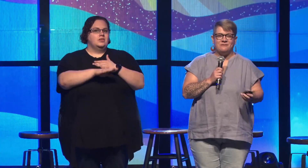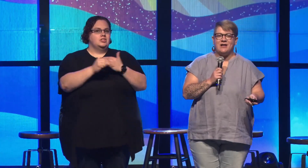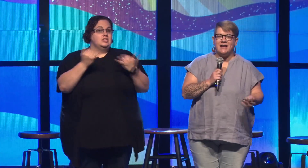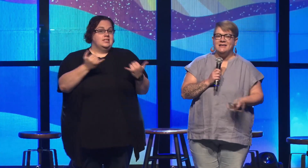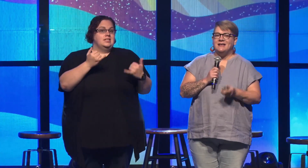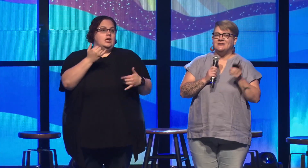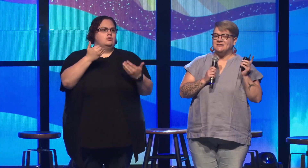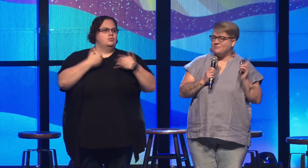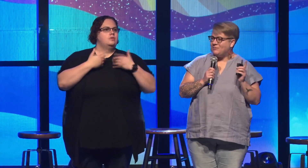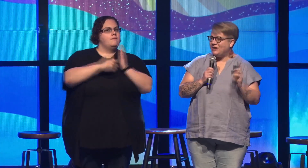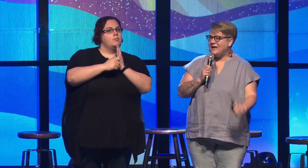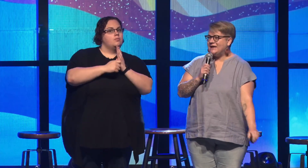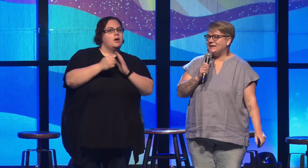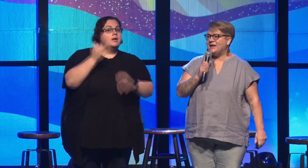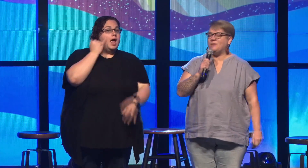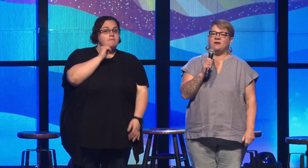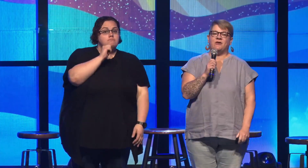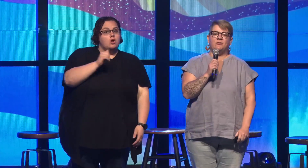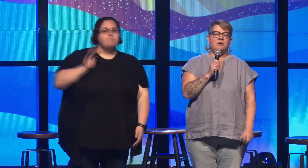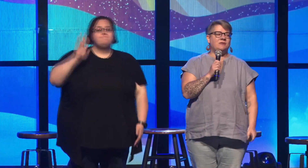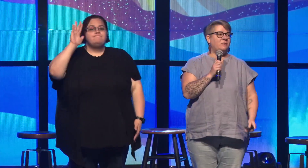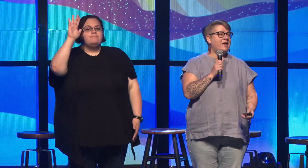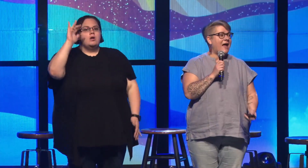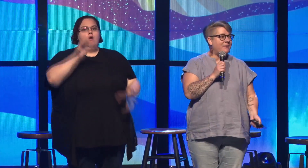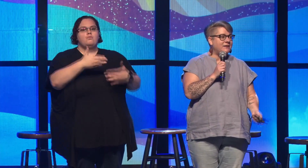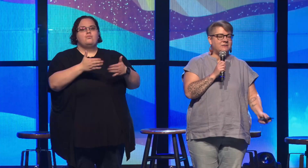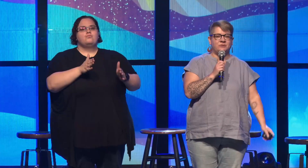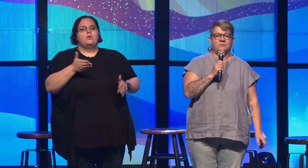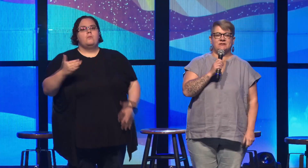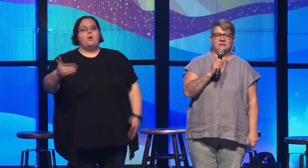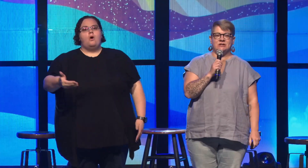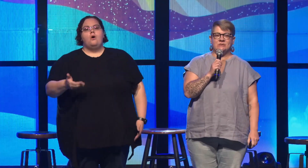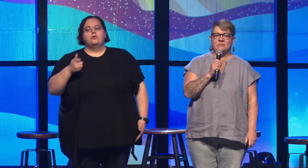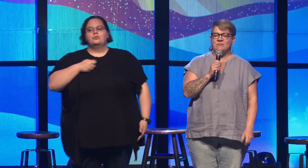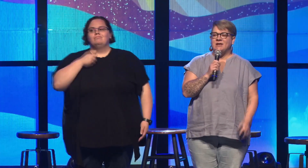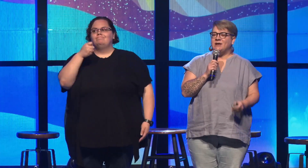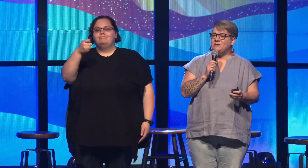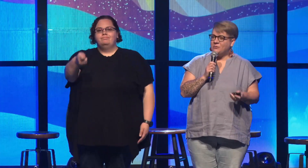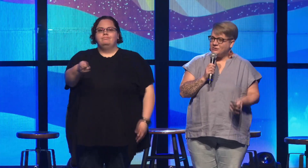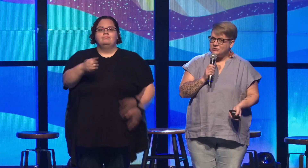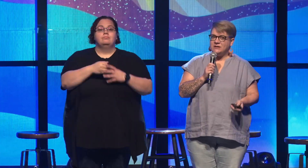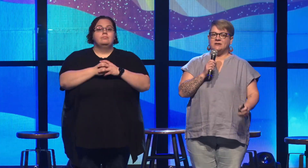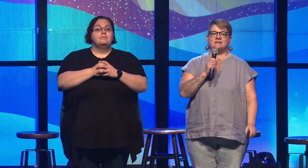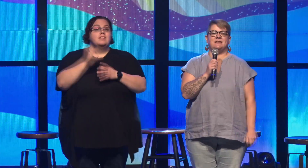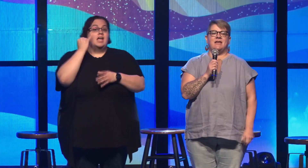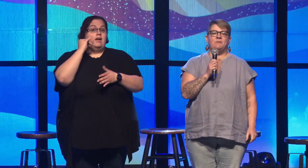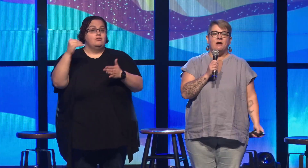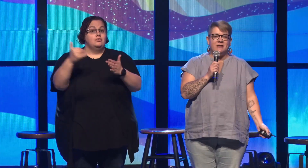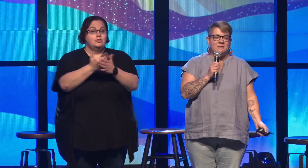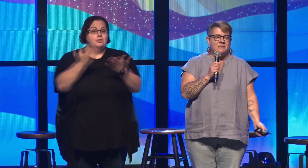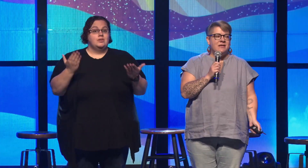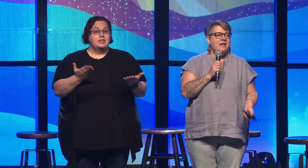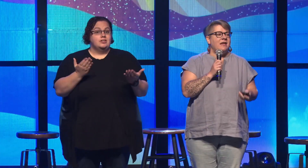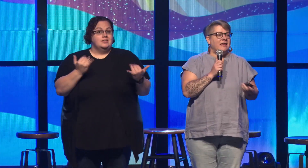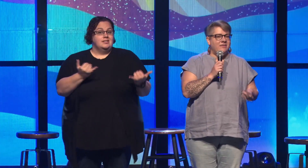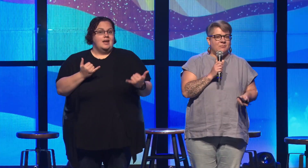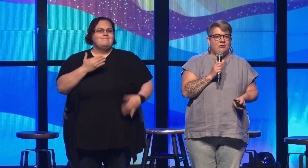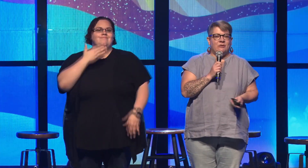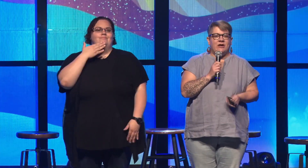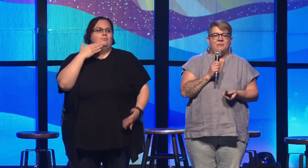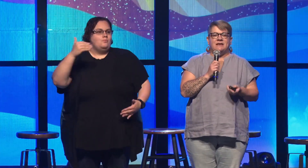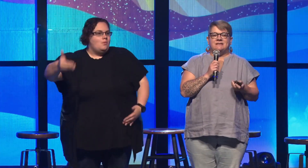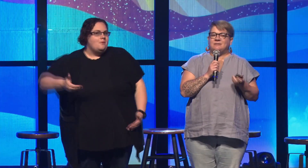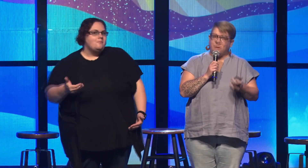program. If not, just slip up your hand, and one of our room hosts will be happy to bring one to you. If you are new here today, welcome.